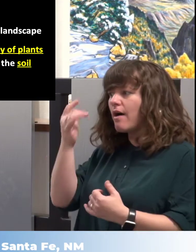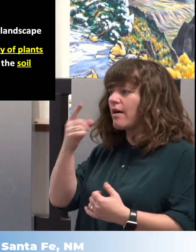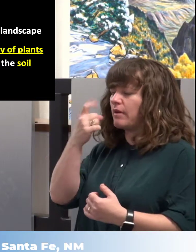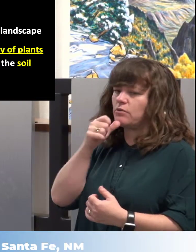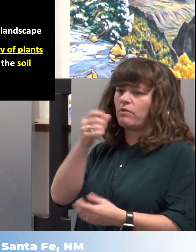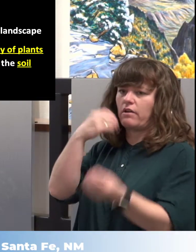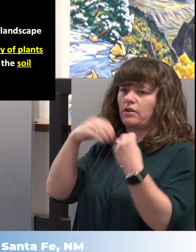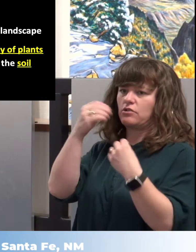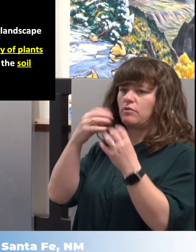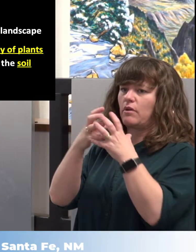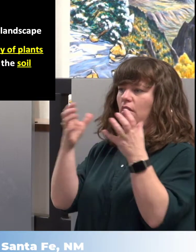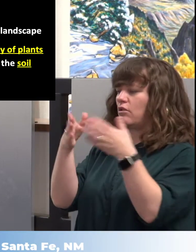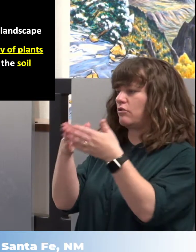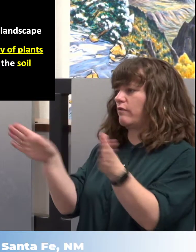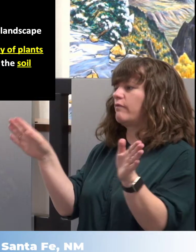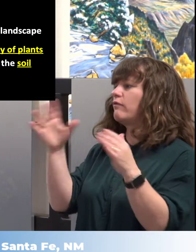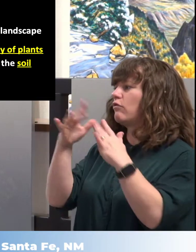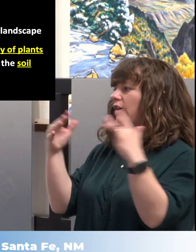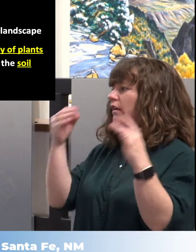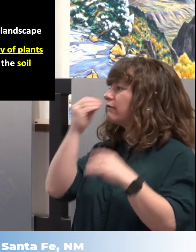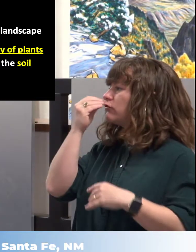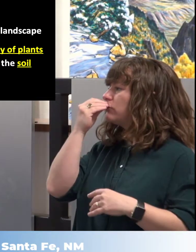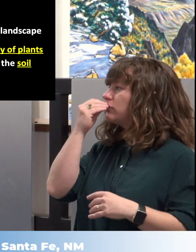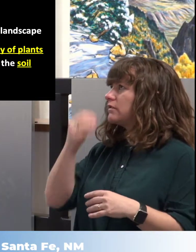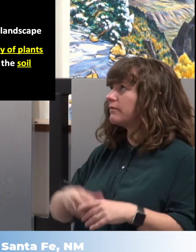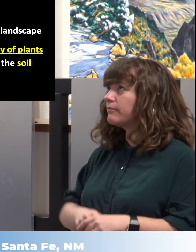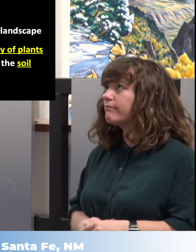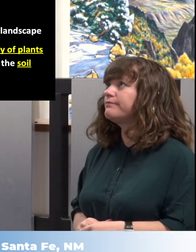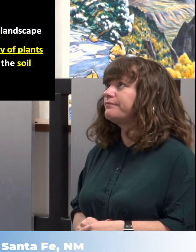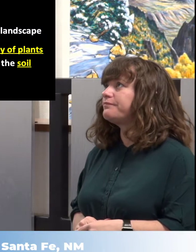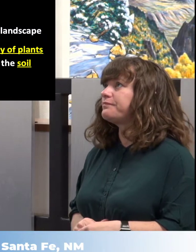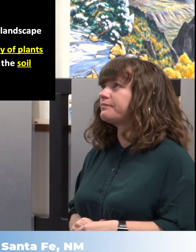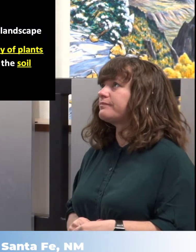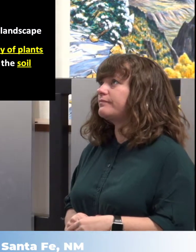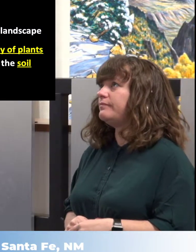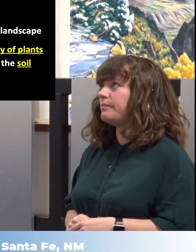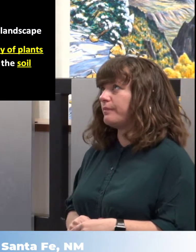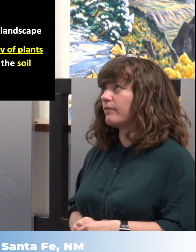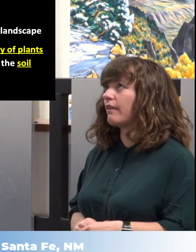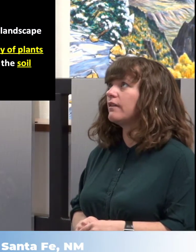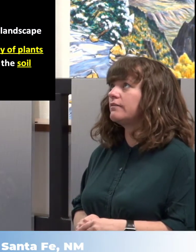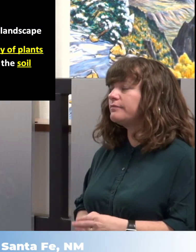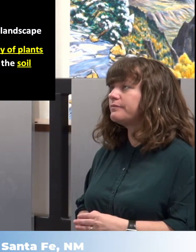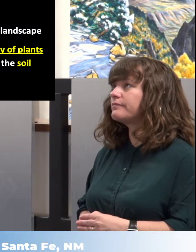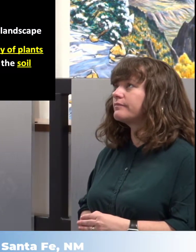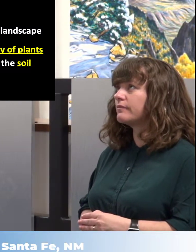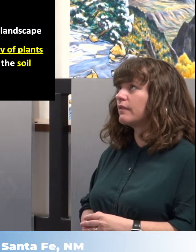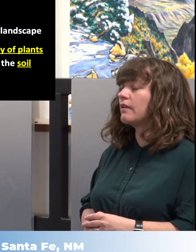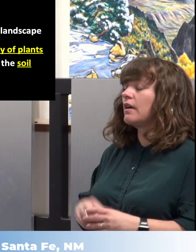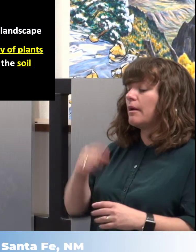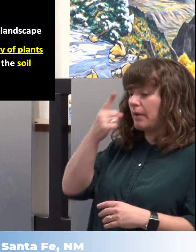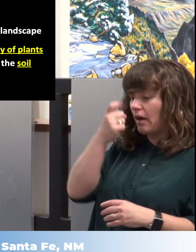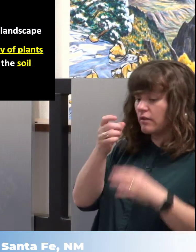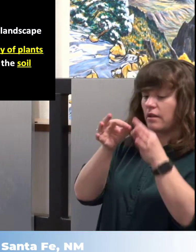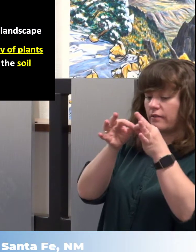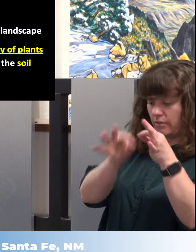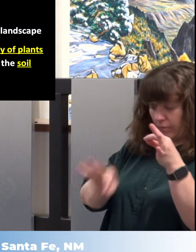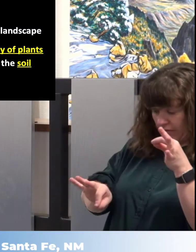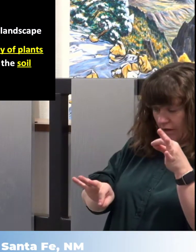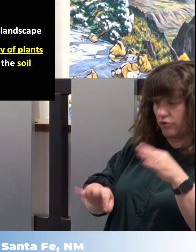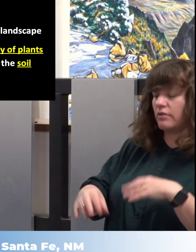range of foods. But in the soil sense, because of these things, simplification and the effect that that's had on the